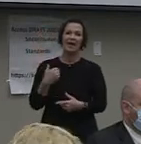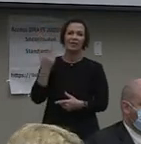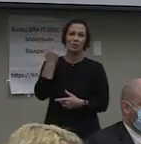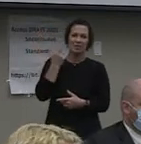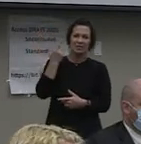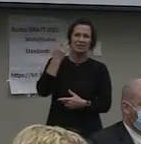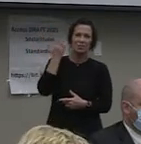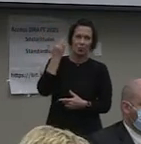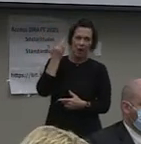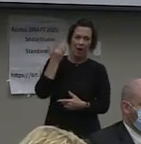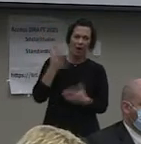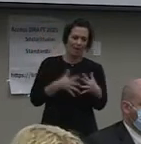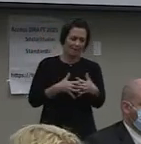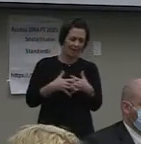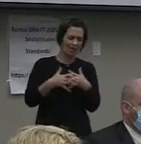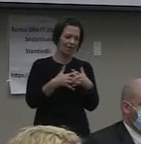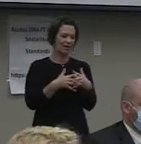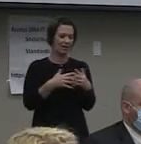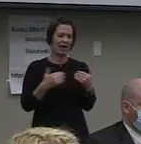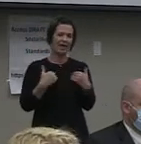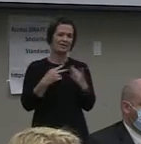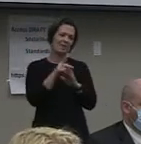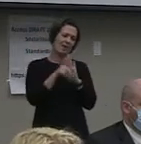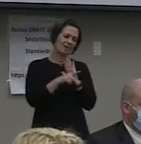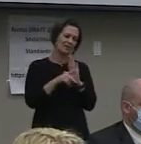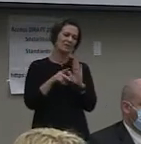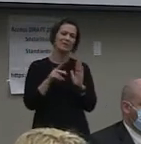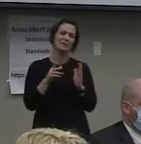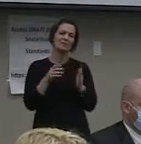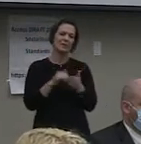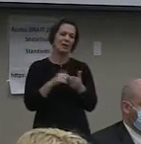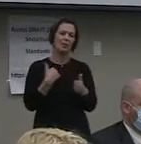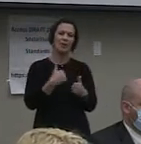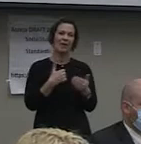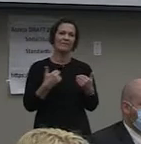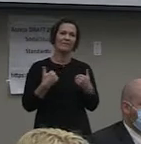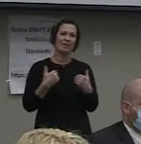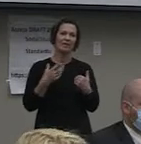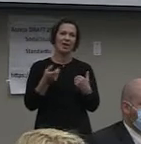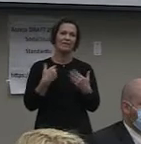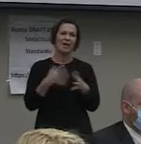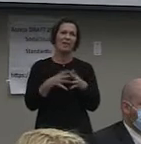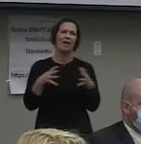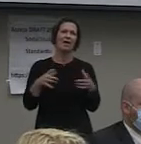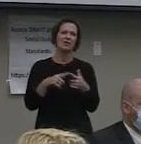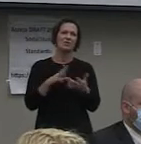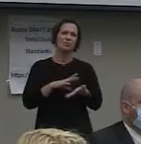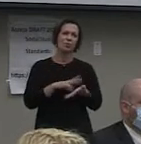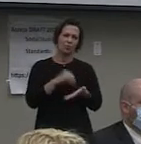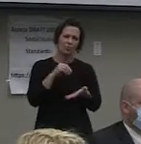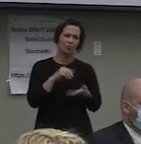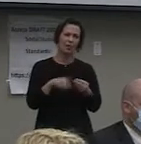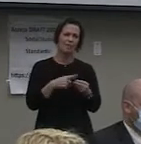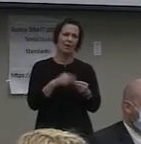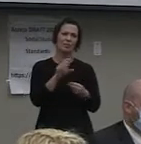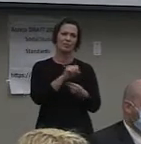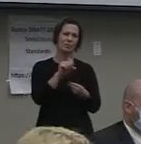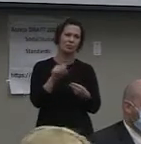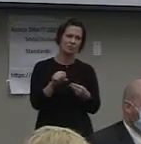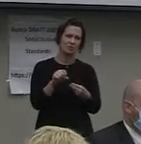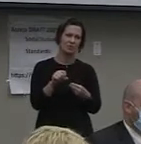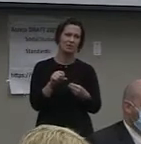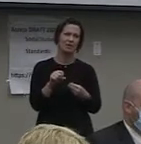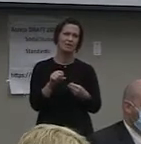Americans took our policies that we did as a nation. So there's a lot to learn in social studies, and it